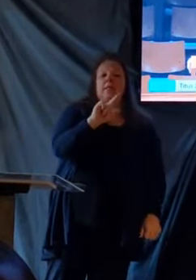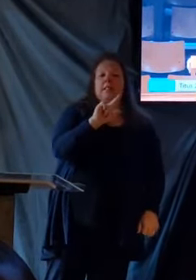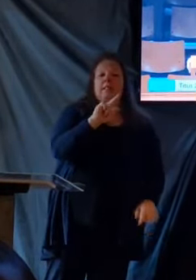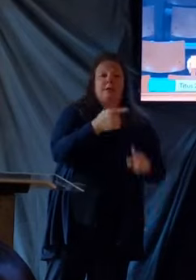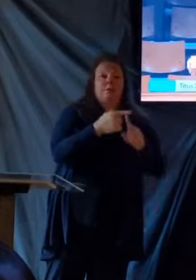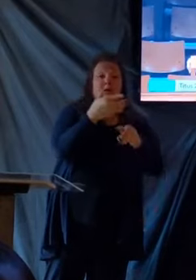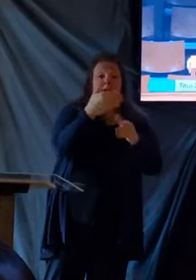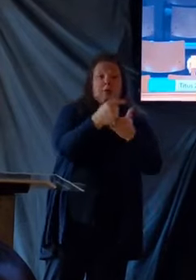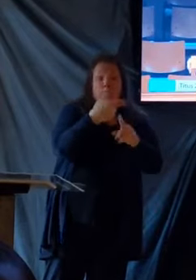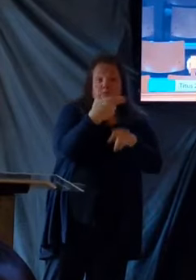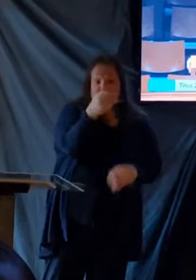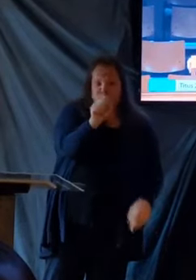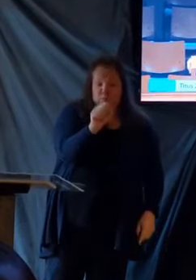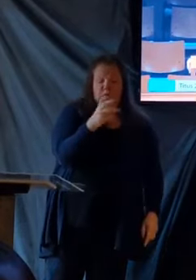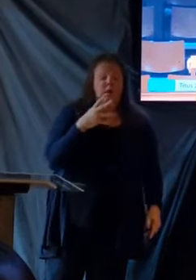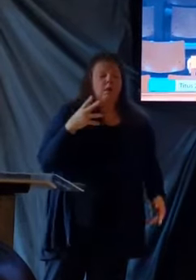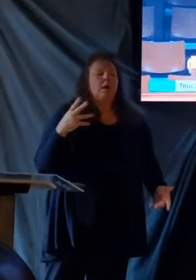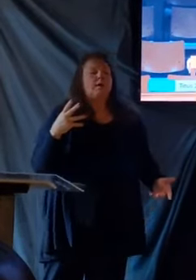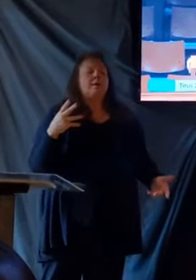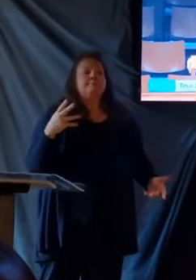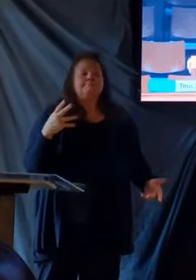high school. And